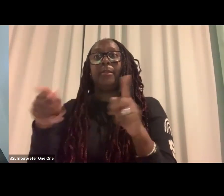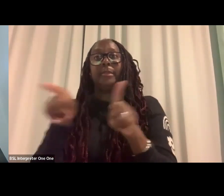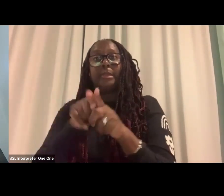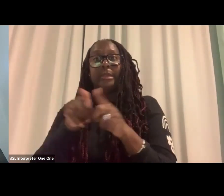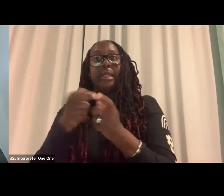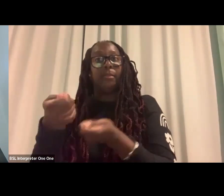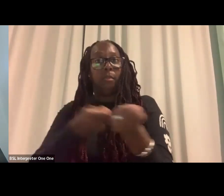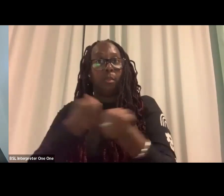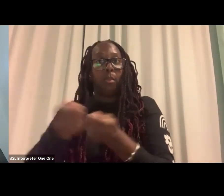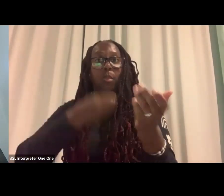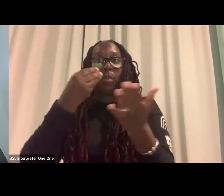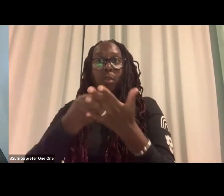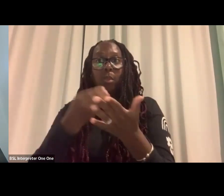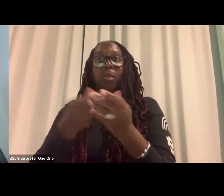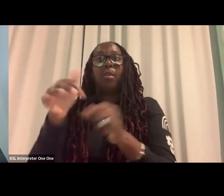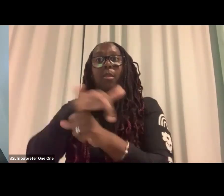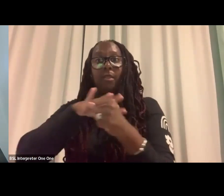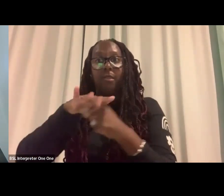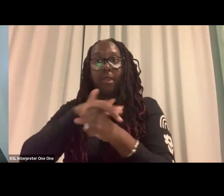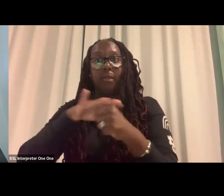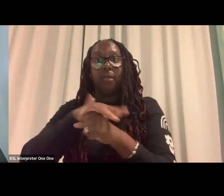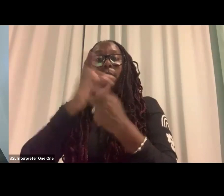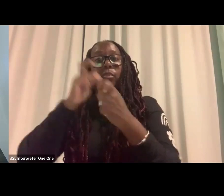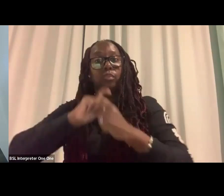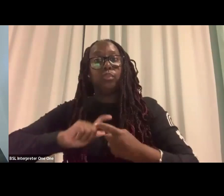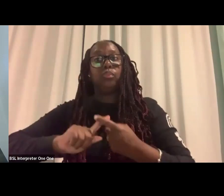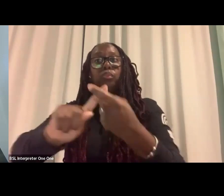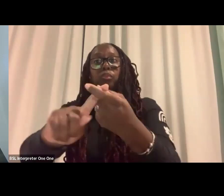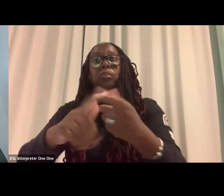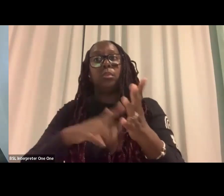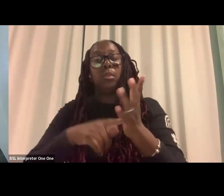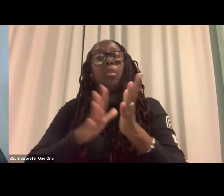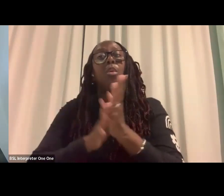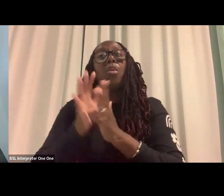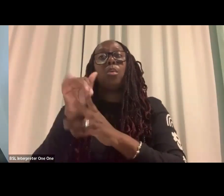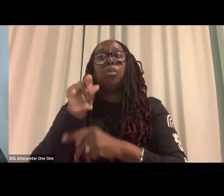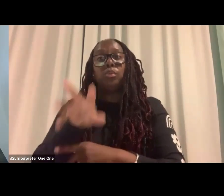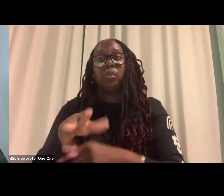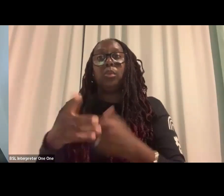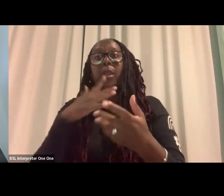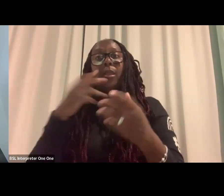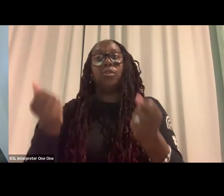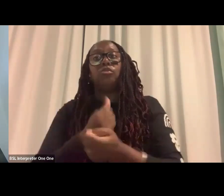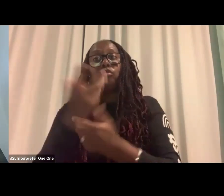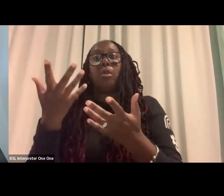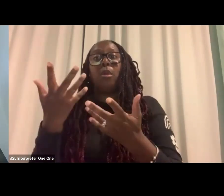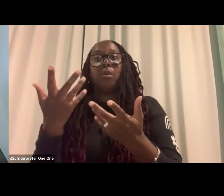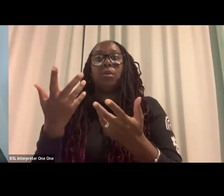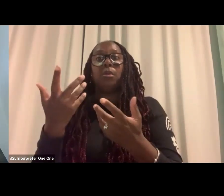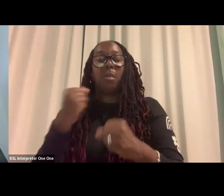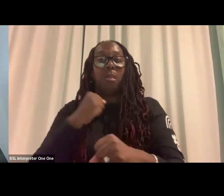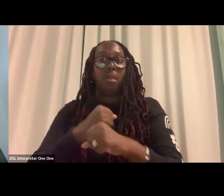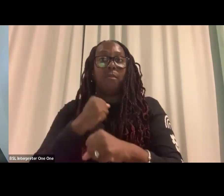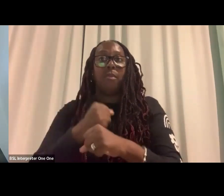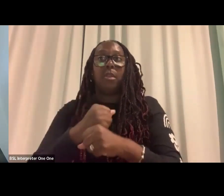is harmonized with environmental sustainability, cultural preservation, and strong governance.